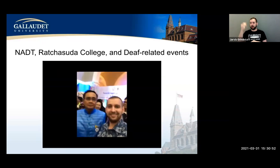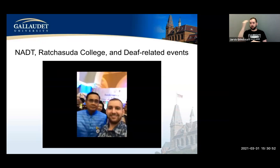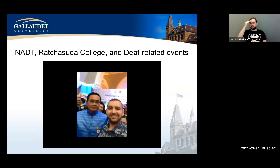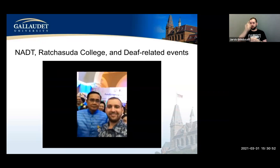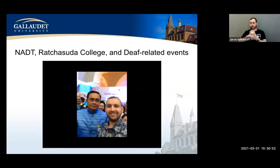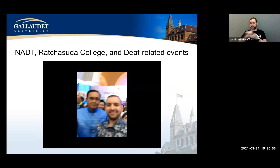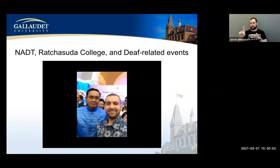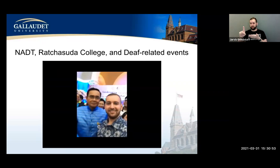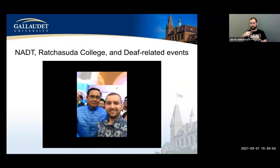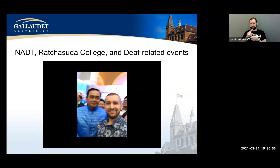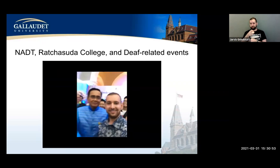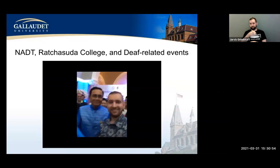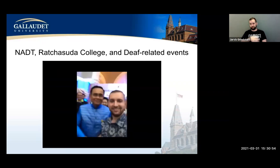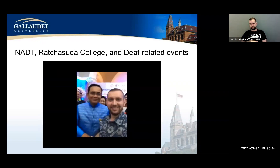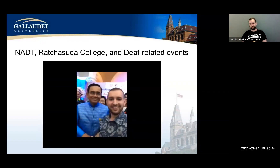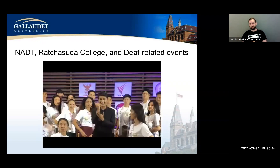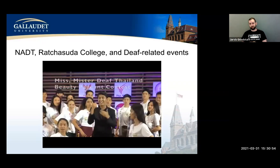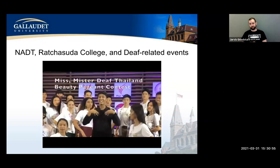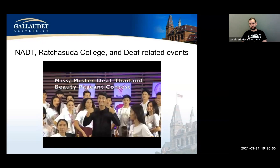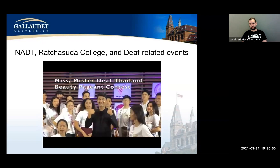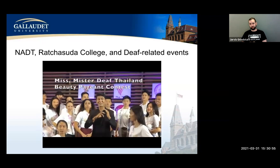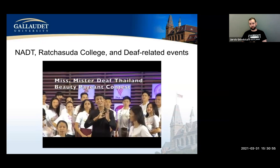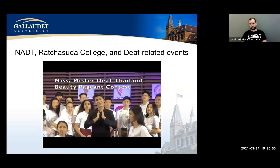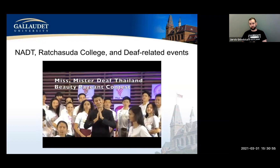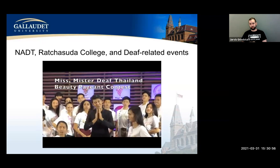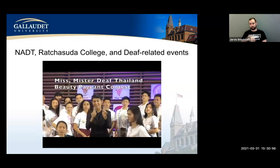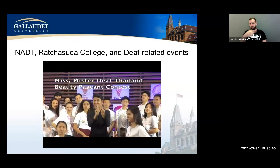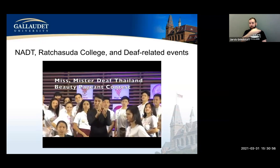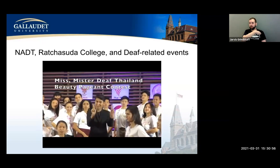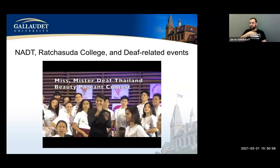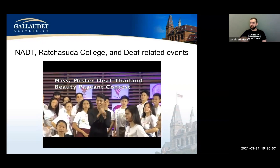amazing. And this was Disability Awareness Week.